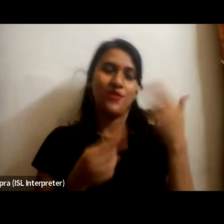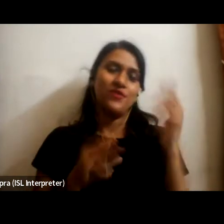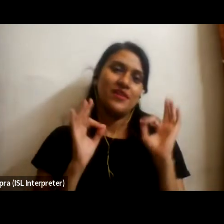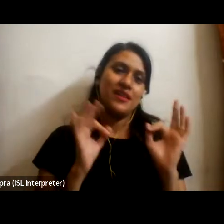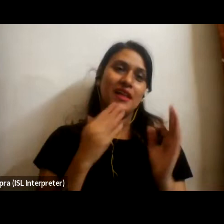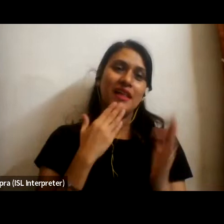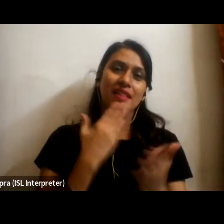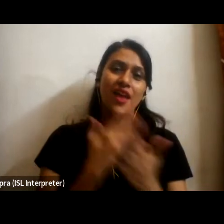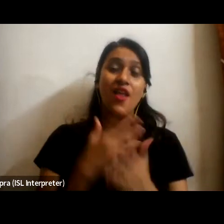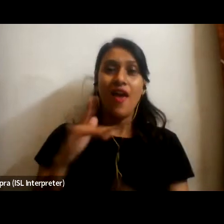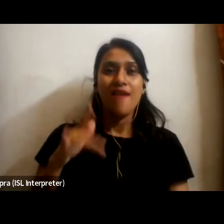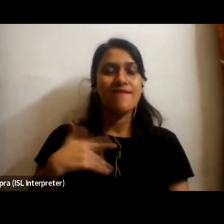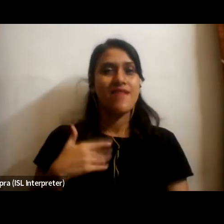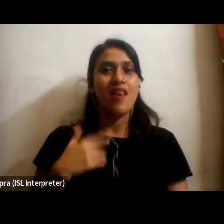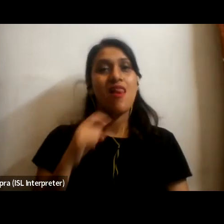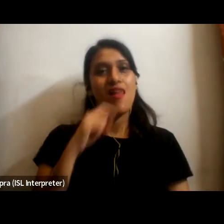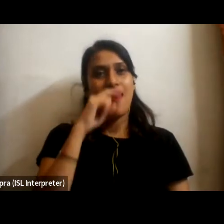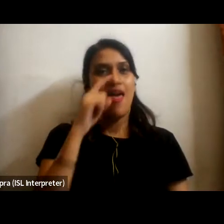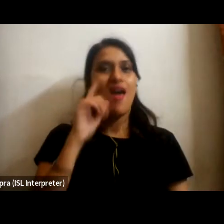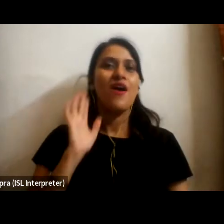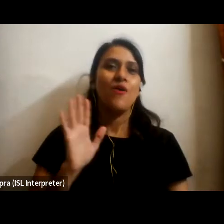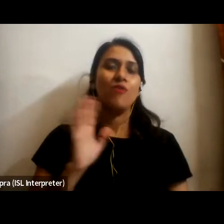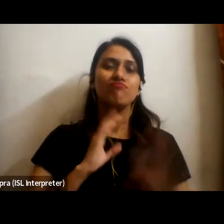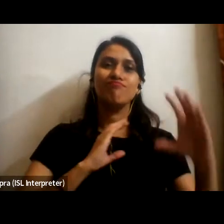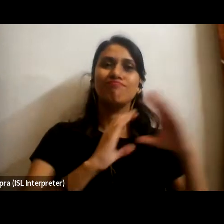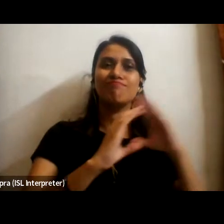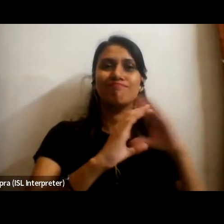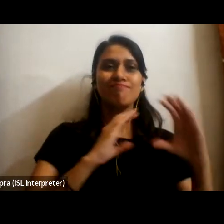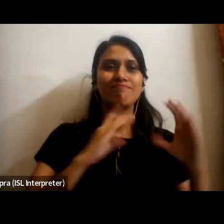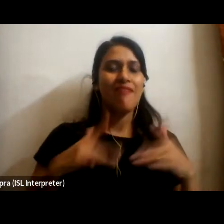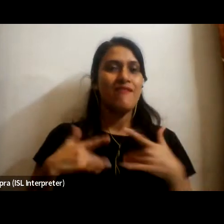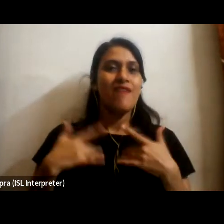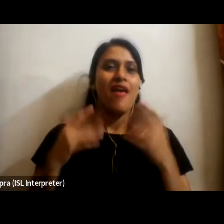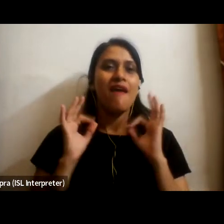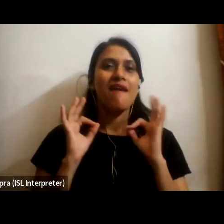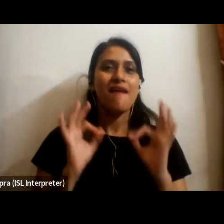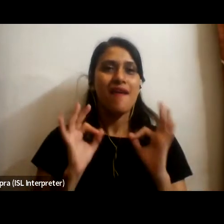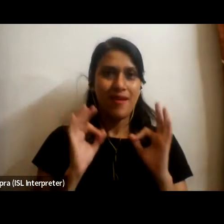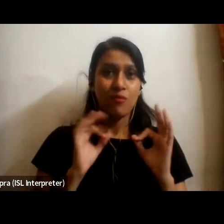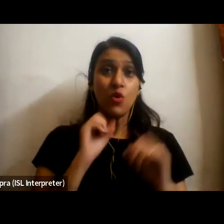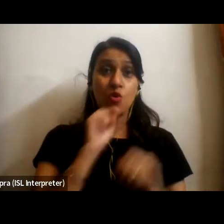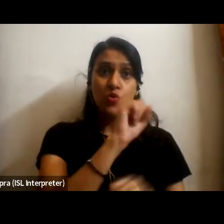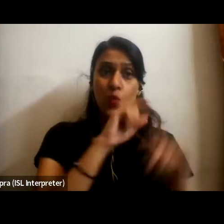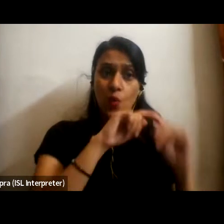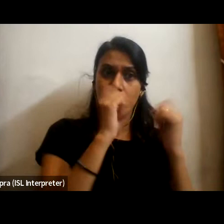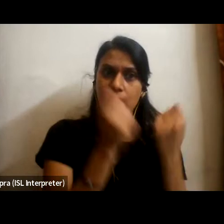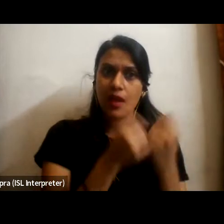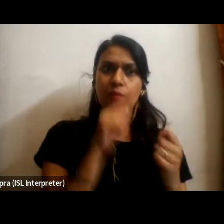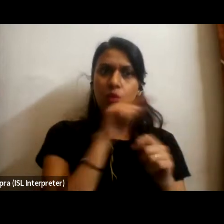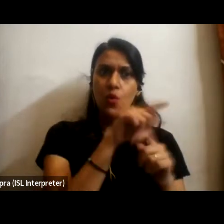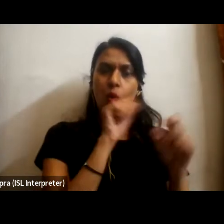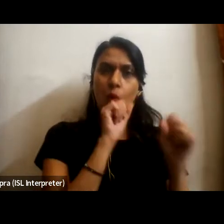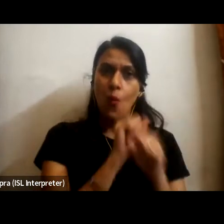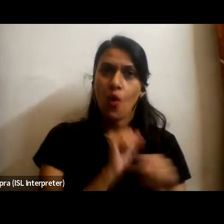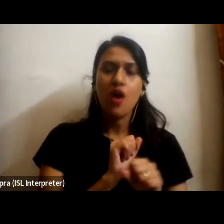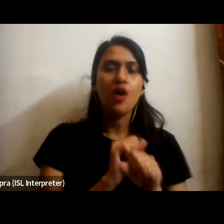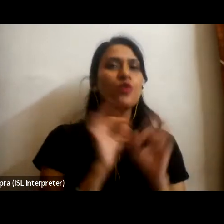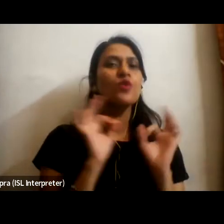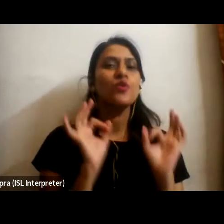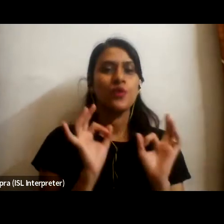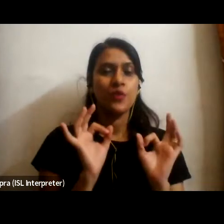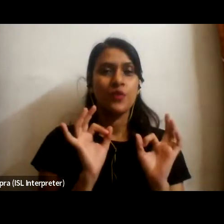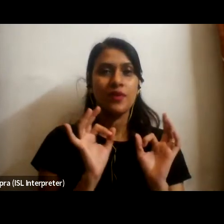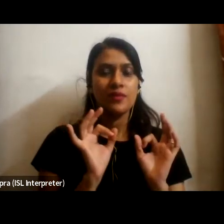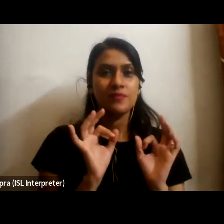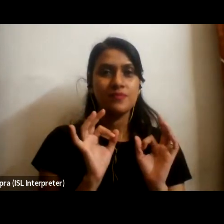particularly glad to be talking to you today because so much of the work that you and your team do